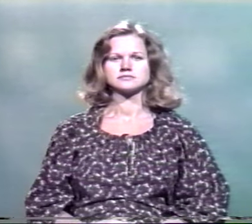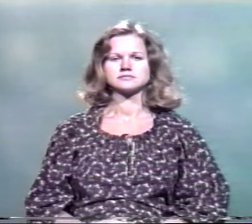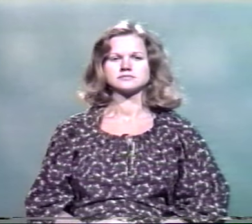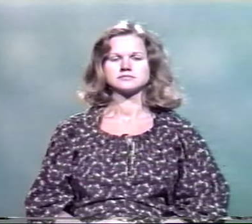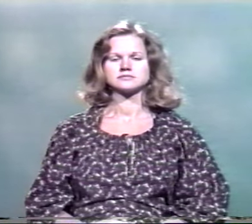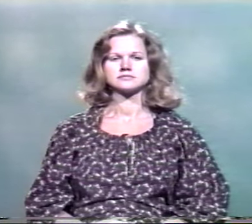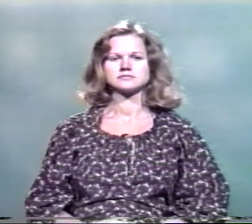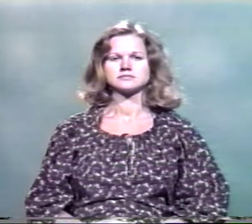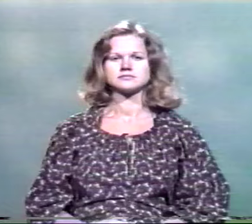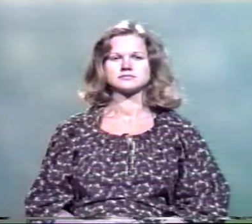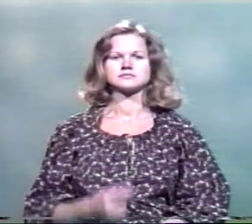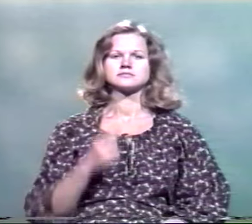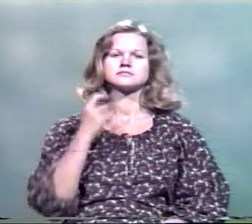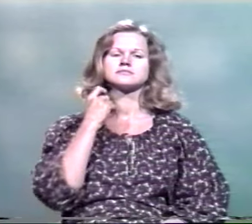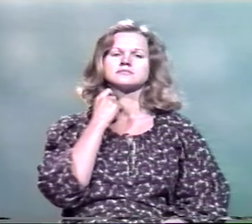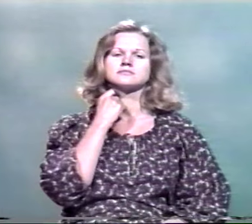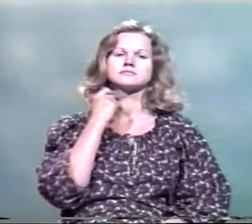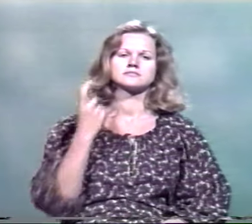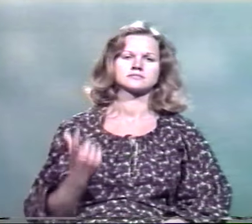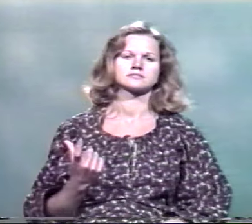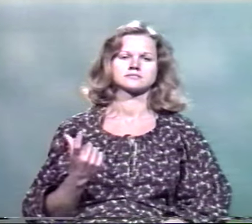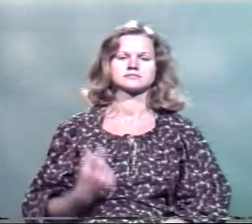Taking the chain off the dog's neck.